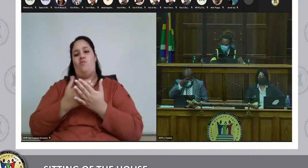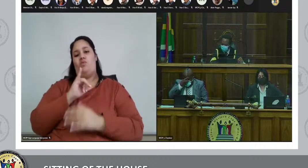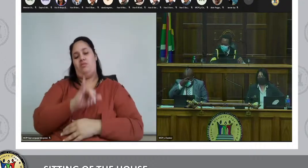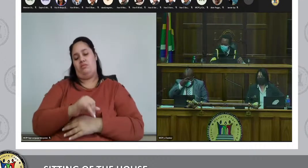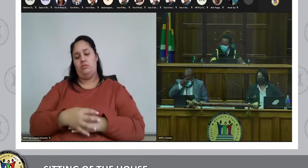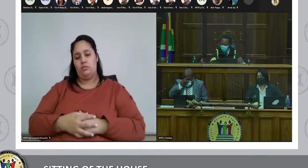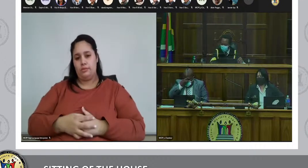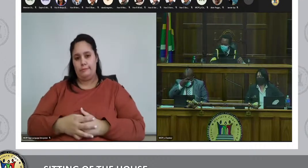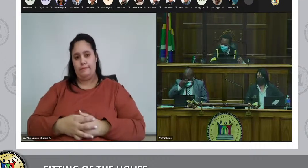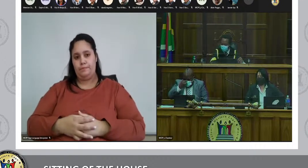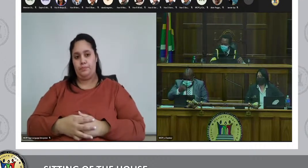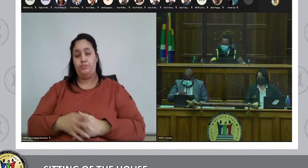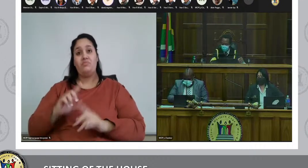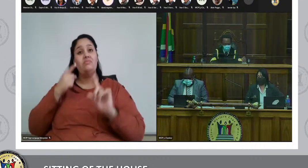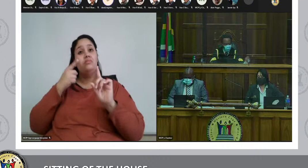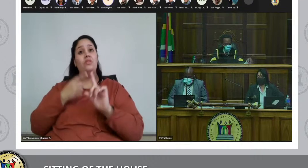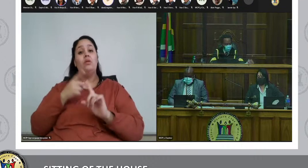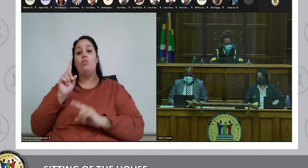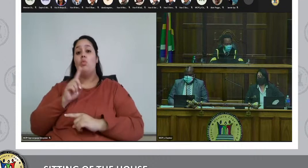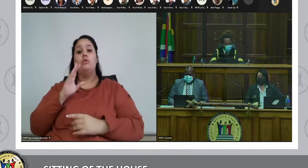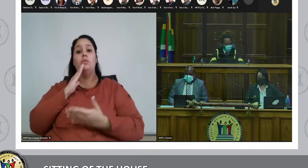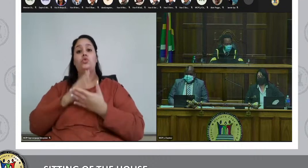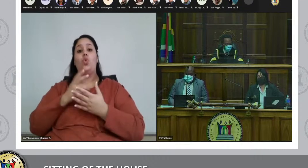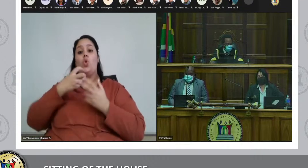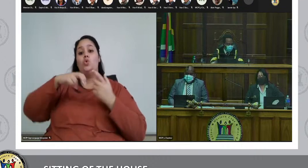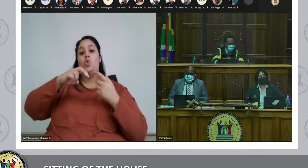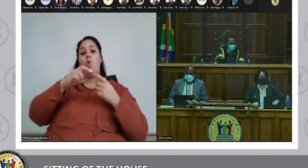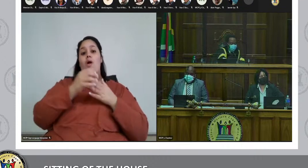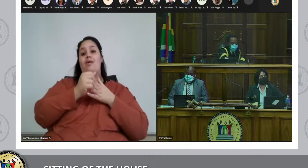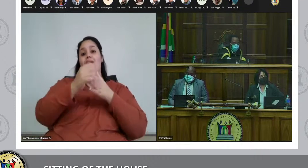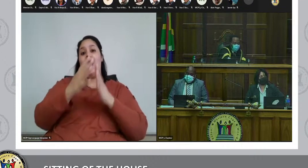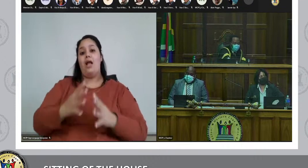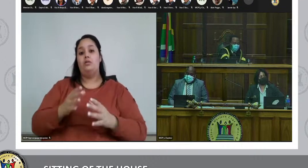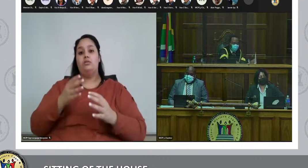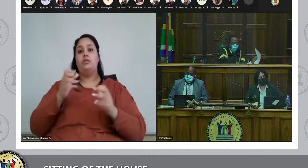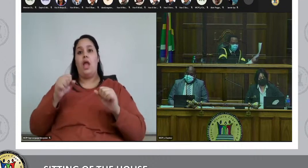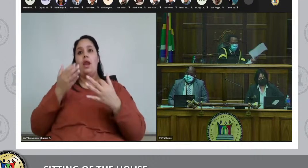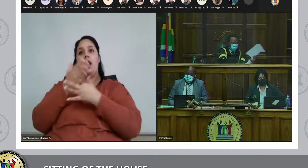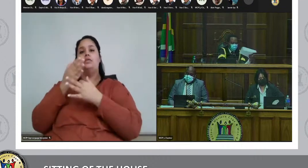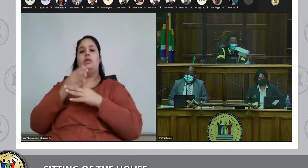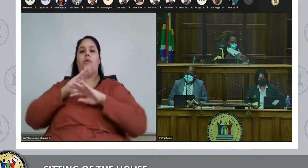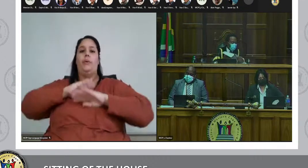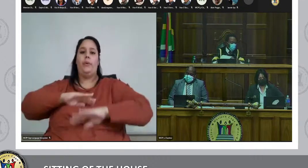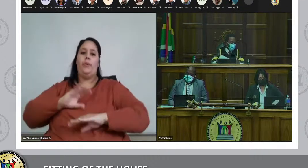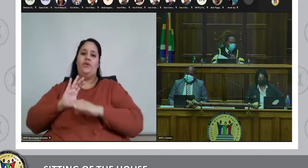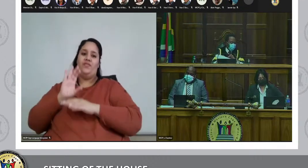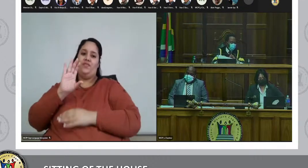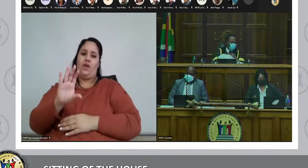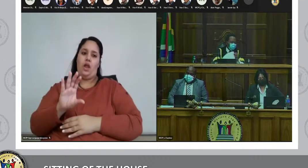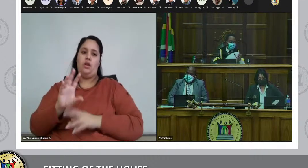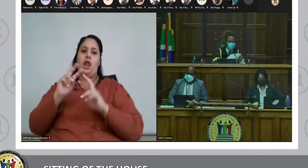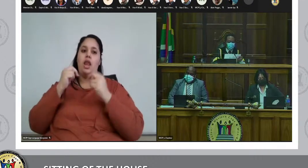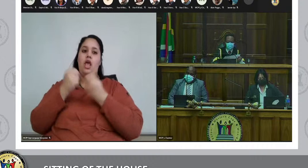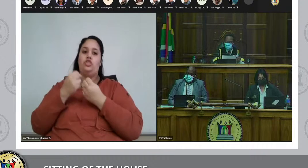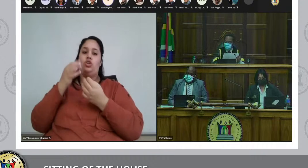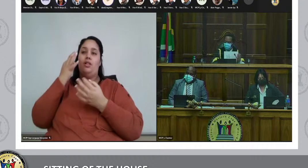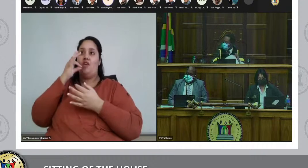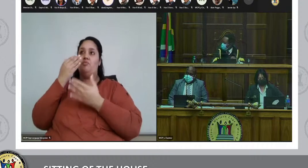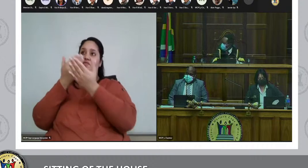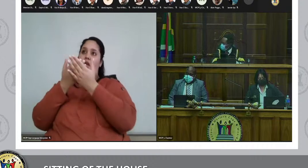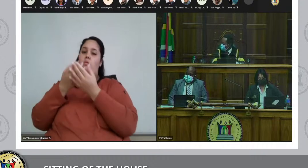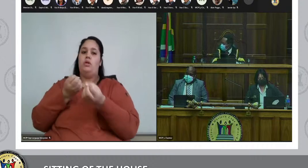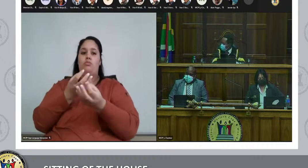aim of ensuring that tour guides in this province could access the relief funding that national government had made available to